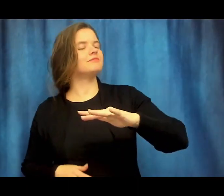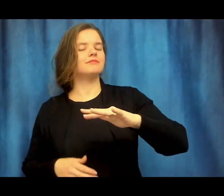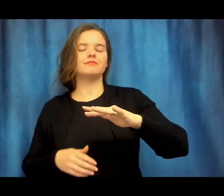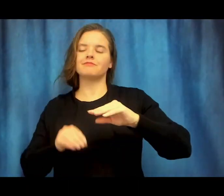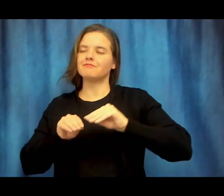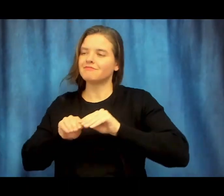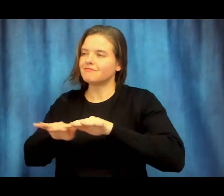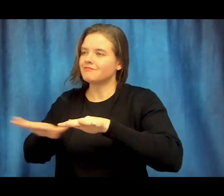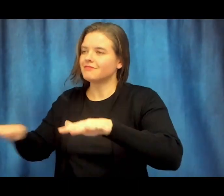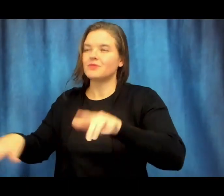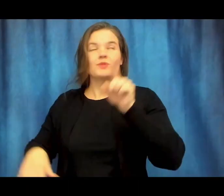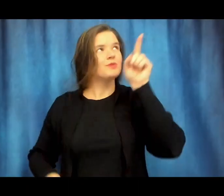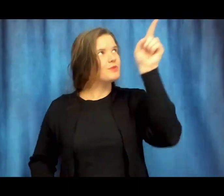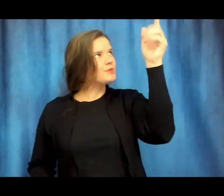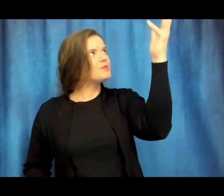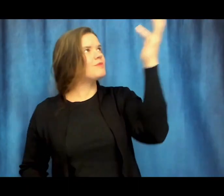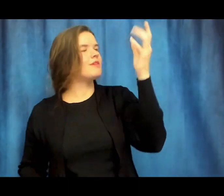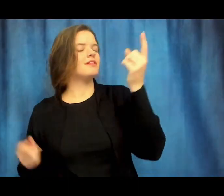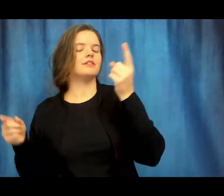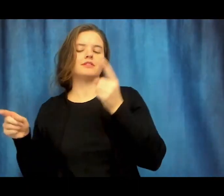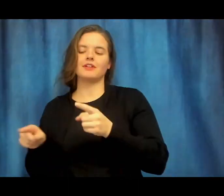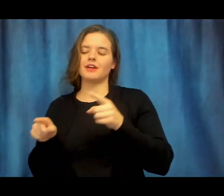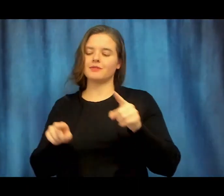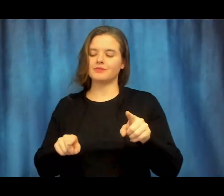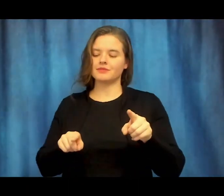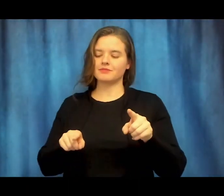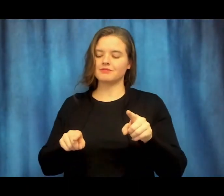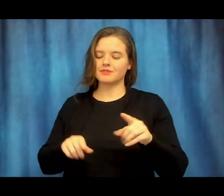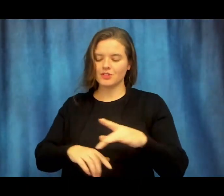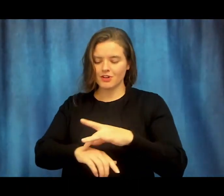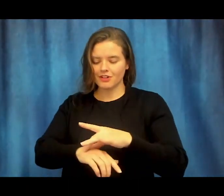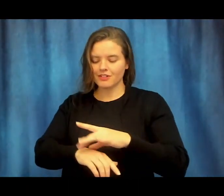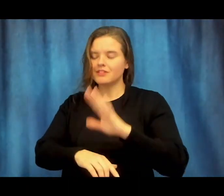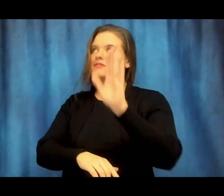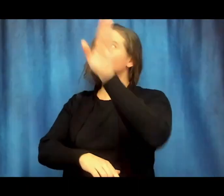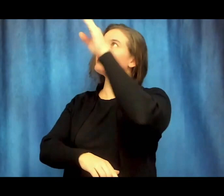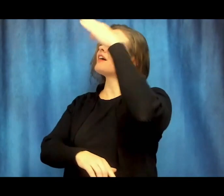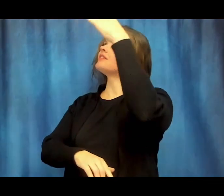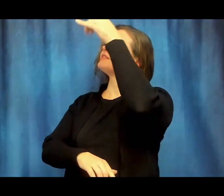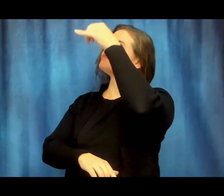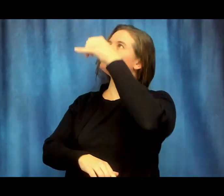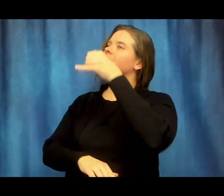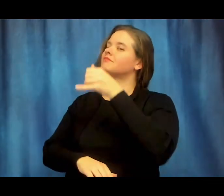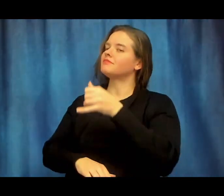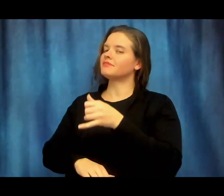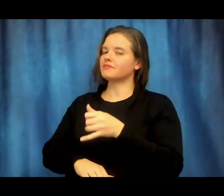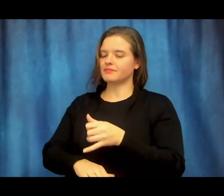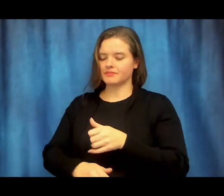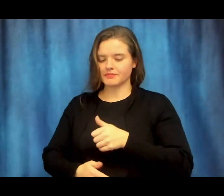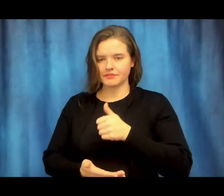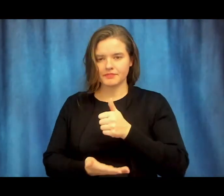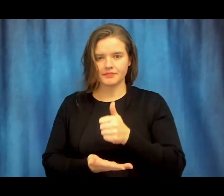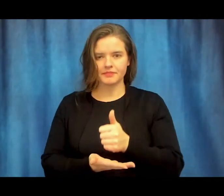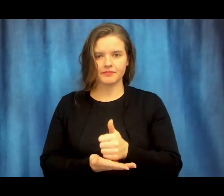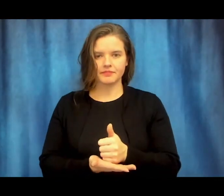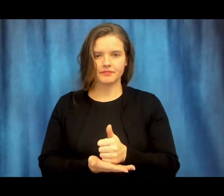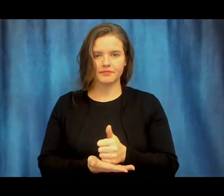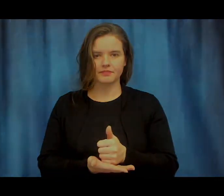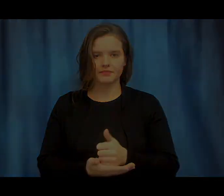may come and your will be done here on earth as it is in heaven.